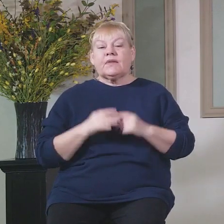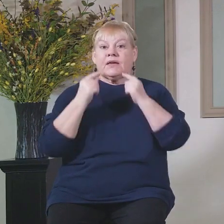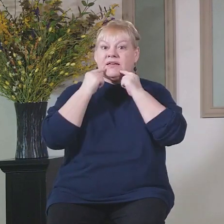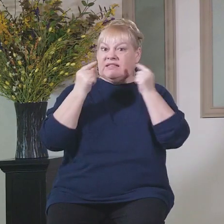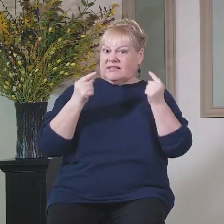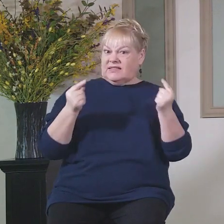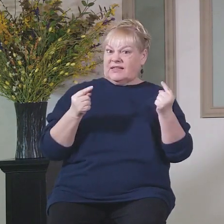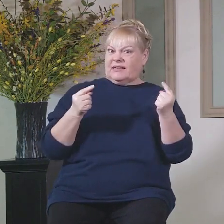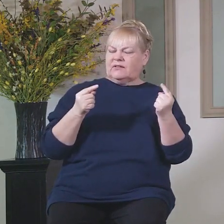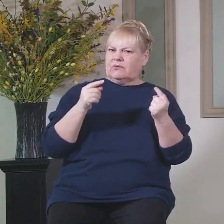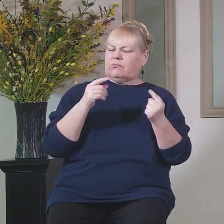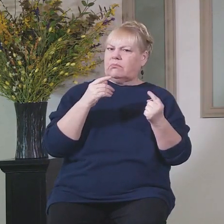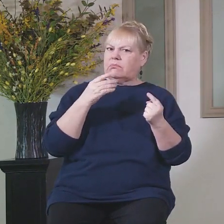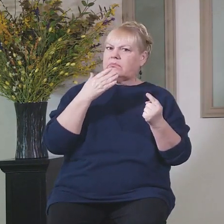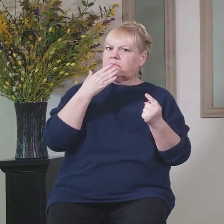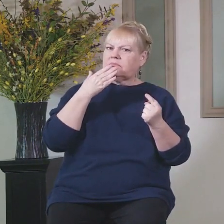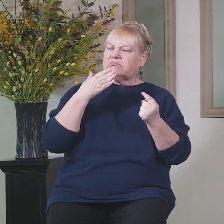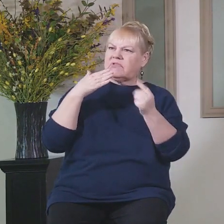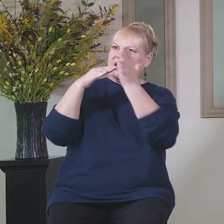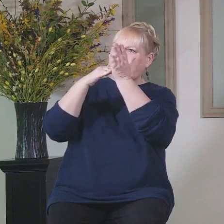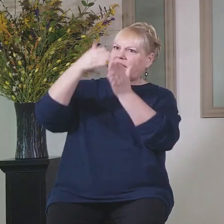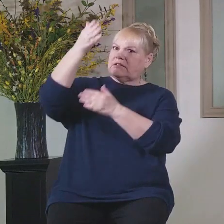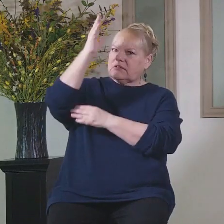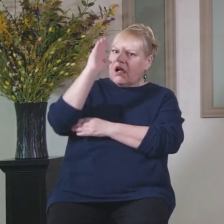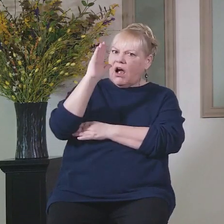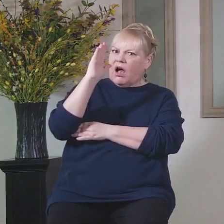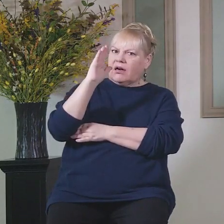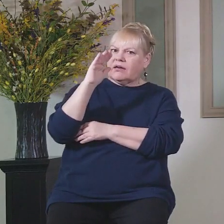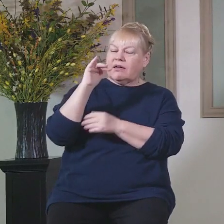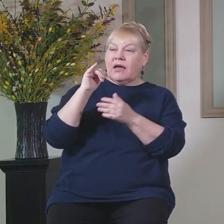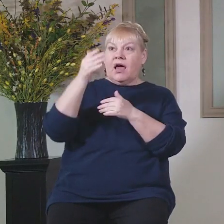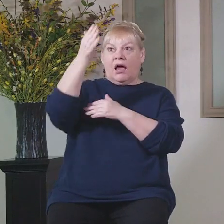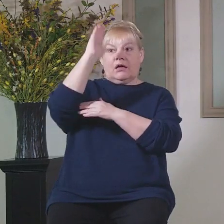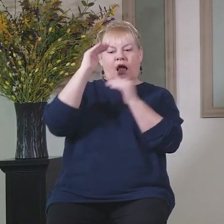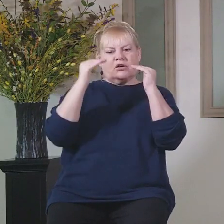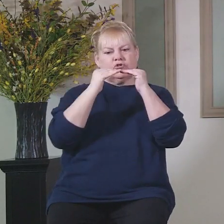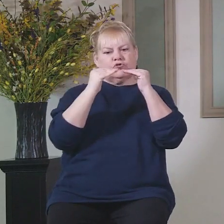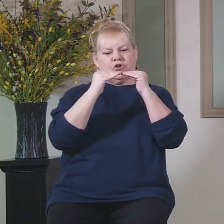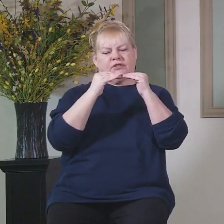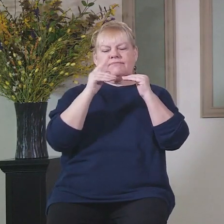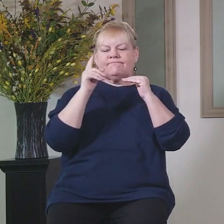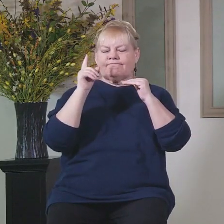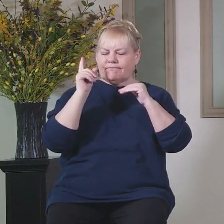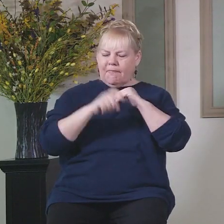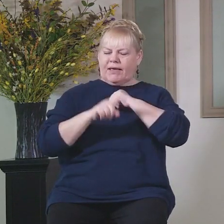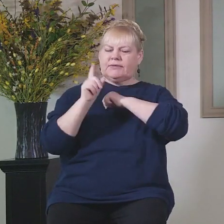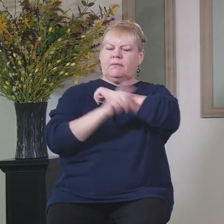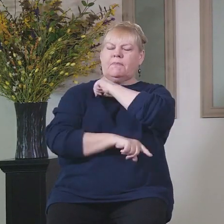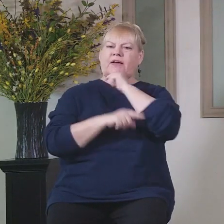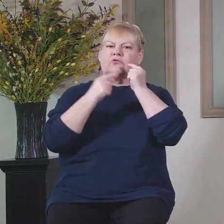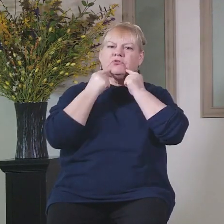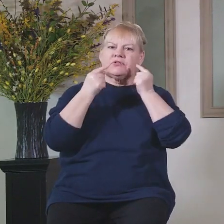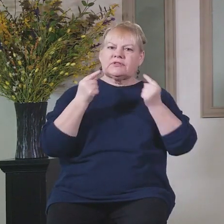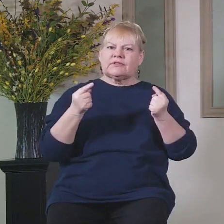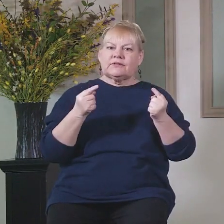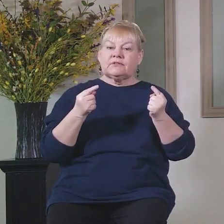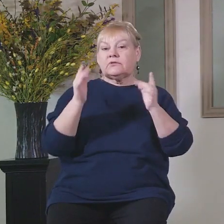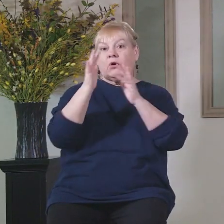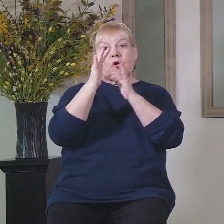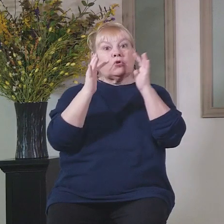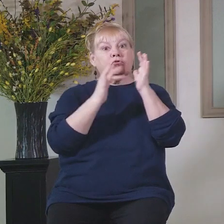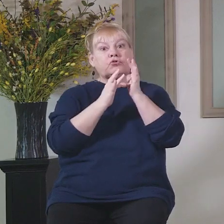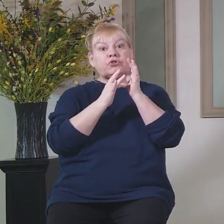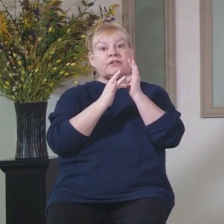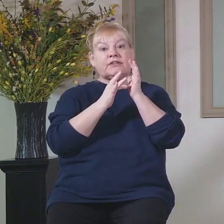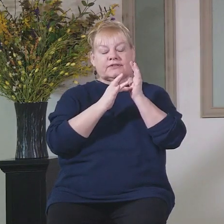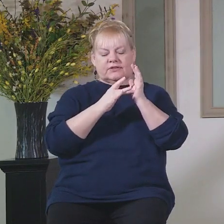Sin is a crime against God. And God's justice demands that sin be punished. And so Jesus